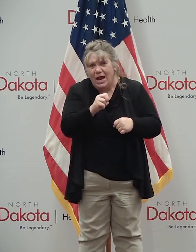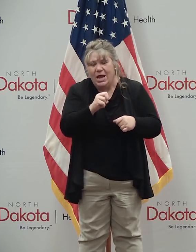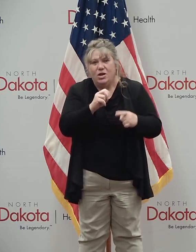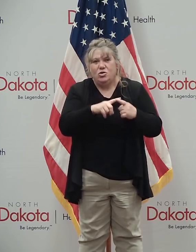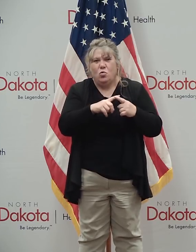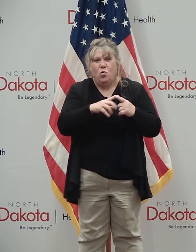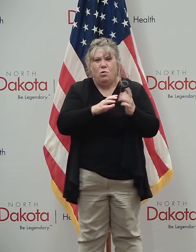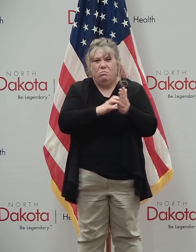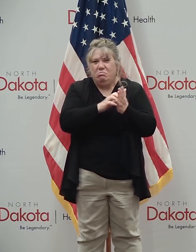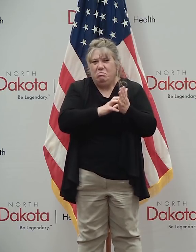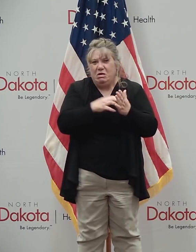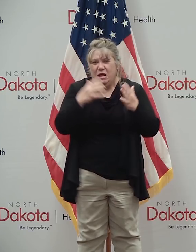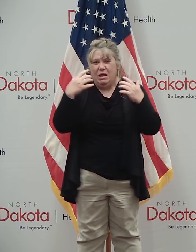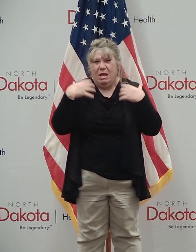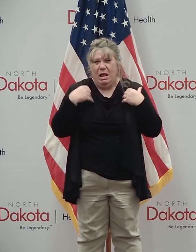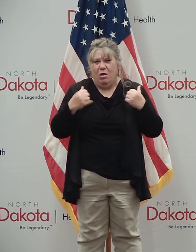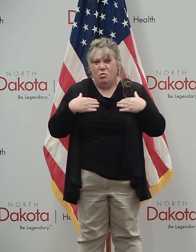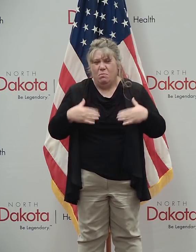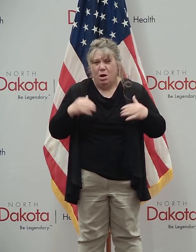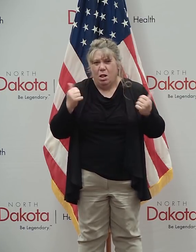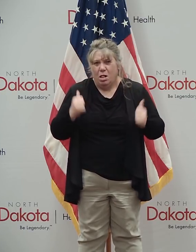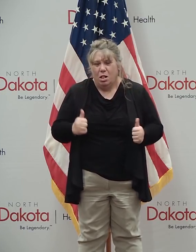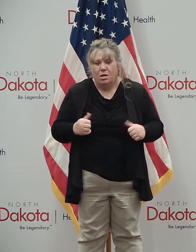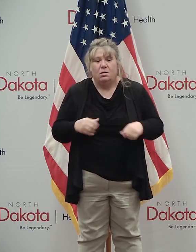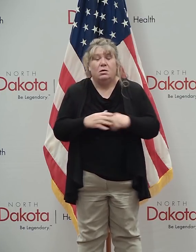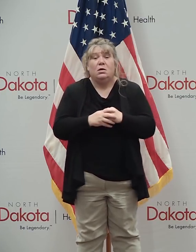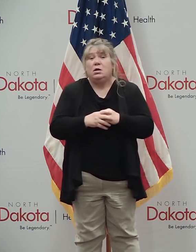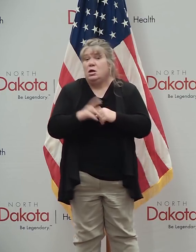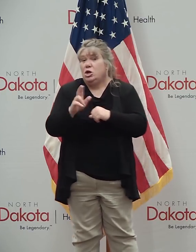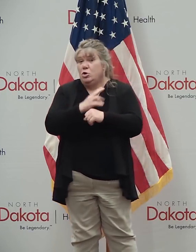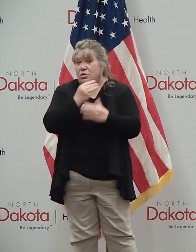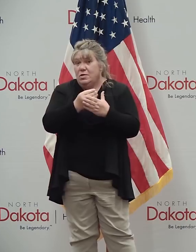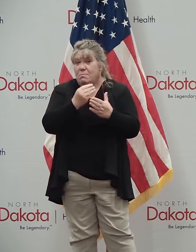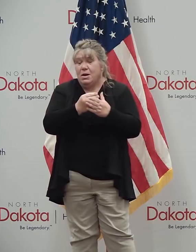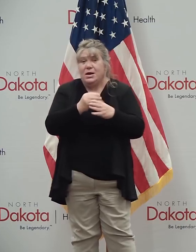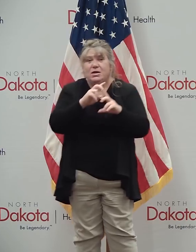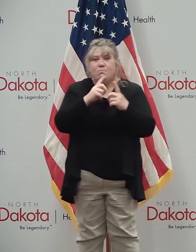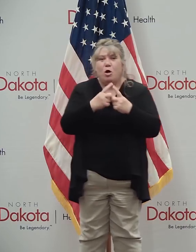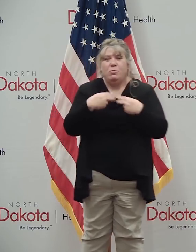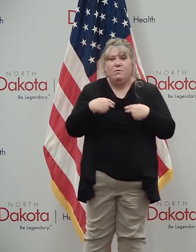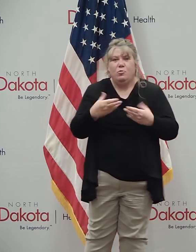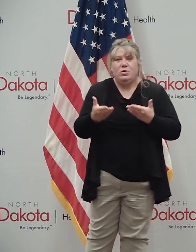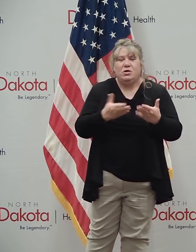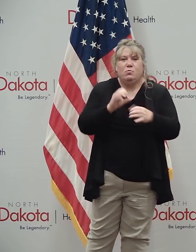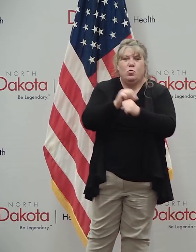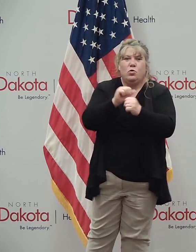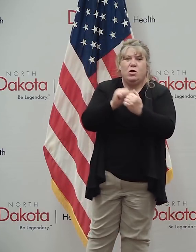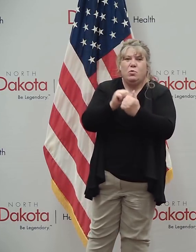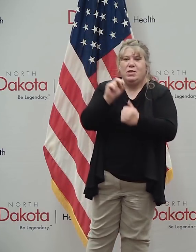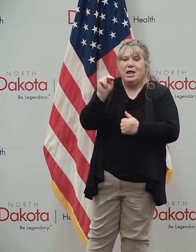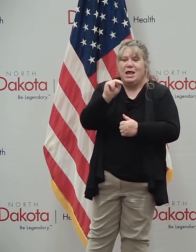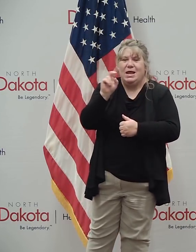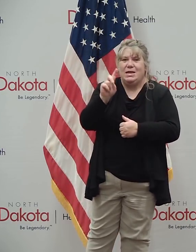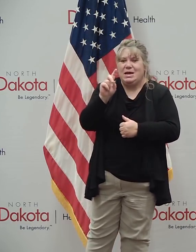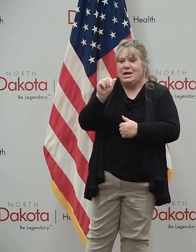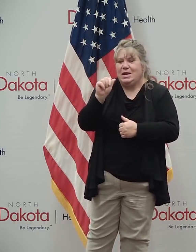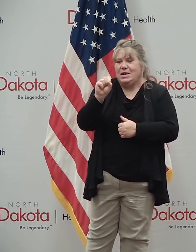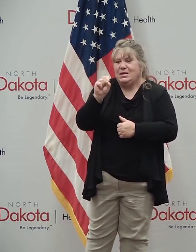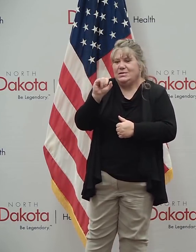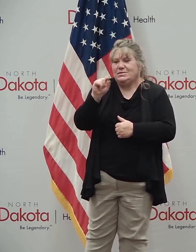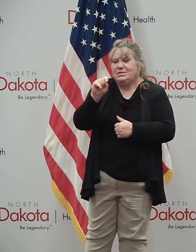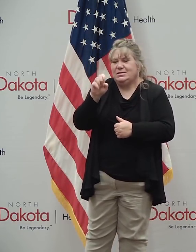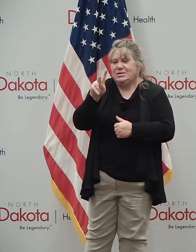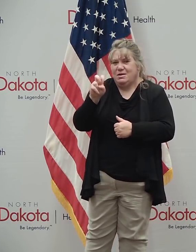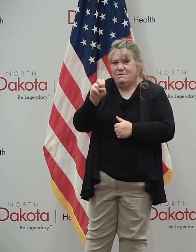health conditions. Using this funding, the Department of Human Services is partnering with ND Assistive and the Long-Term